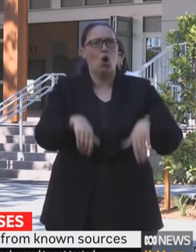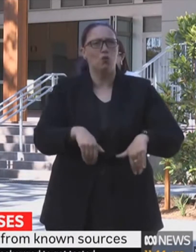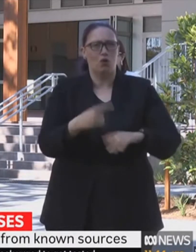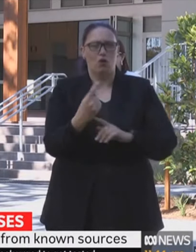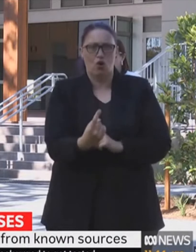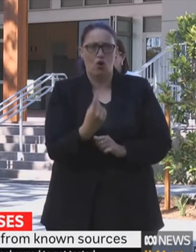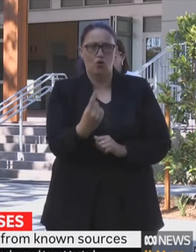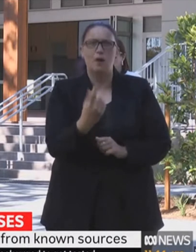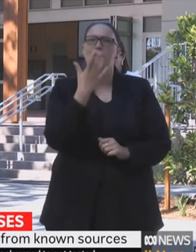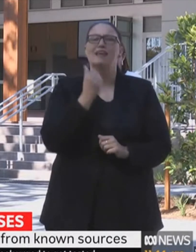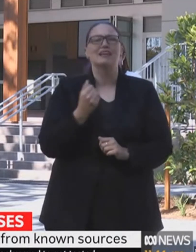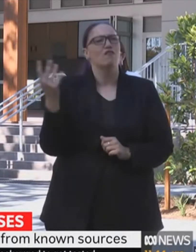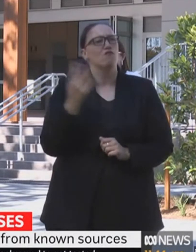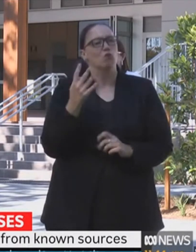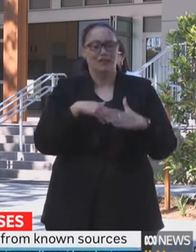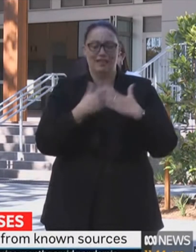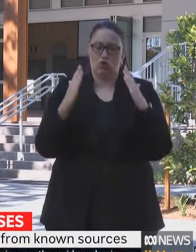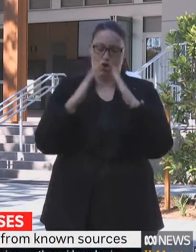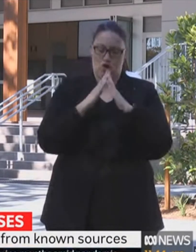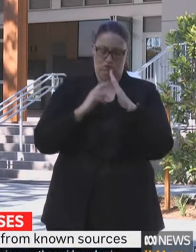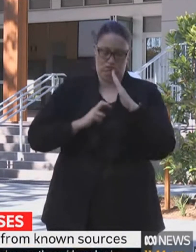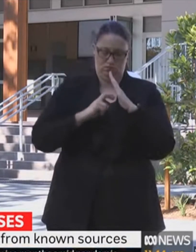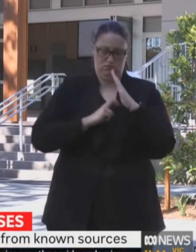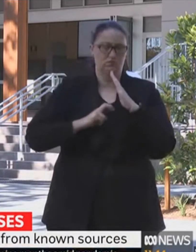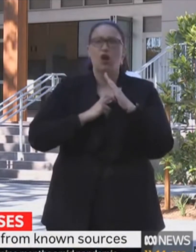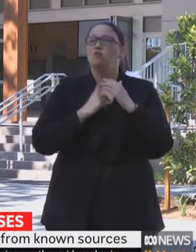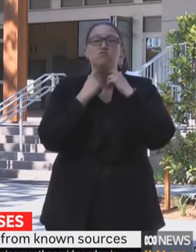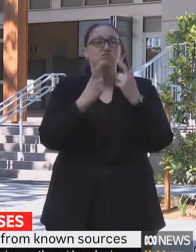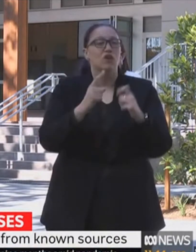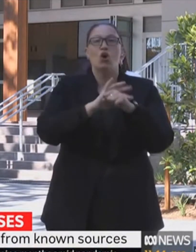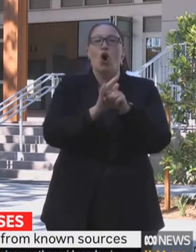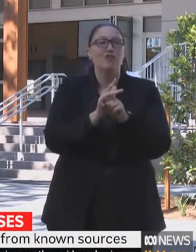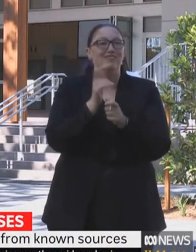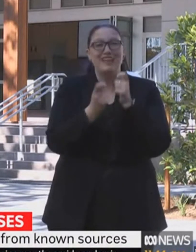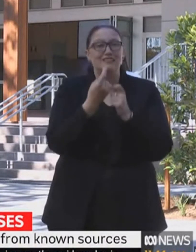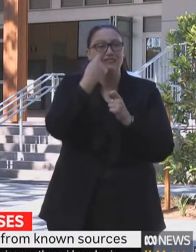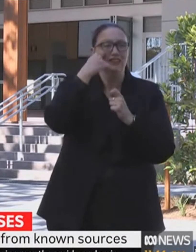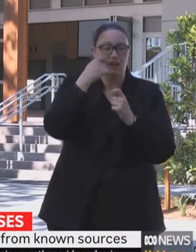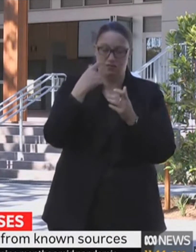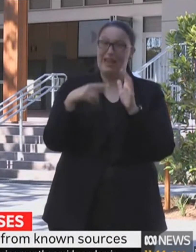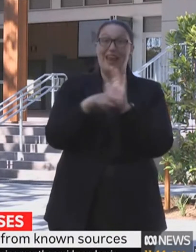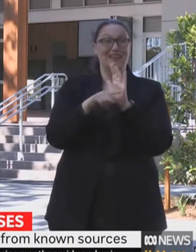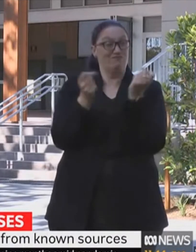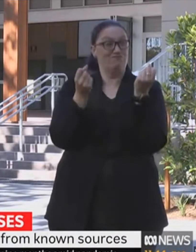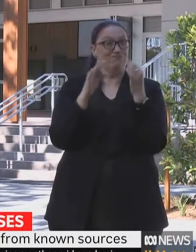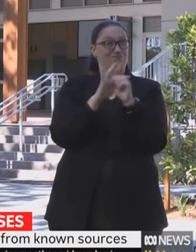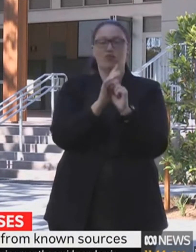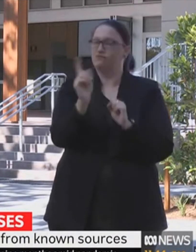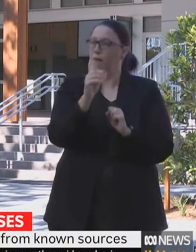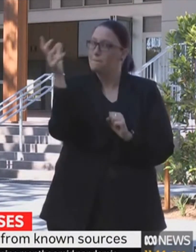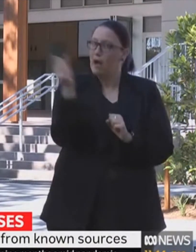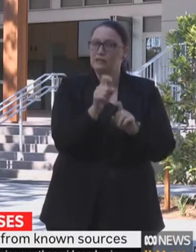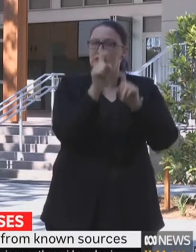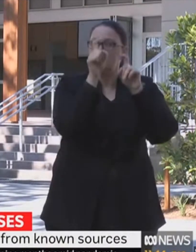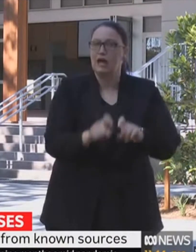you spend 14 days at home. Even if your test comes back negative, if you've been told to stay home